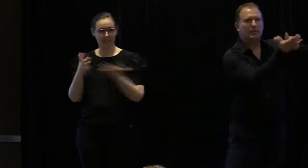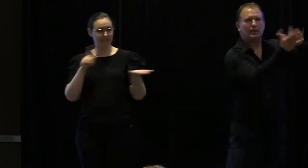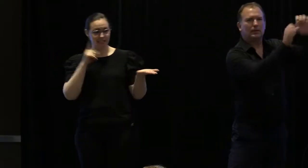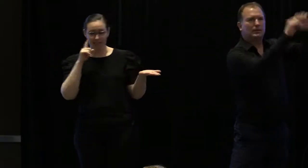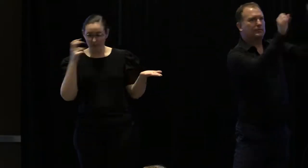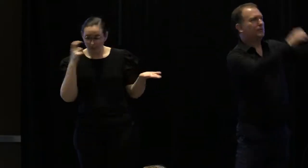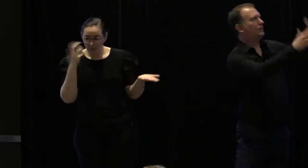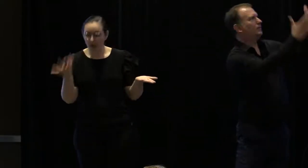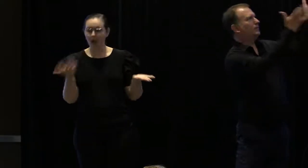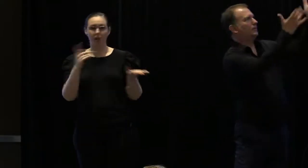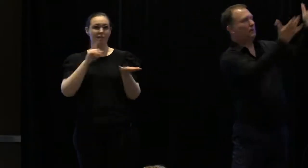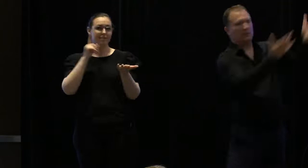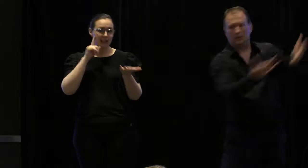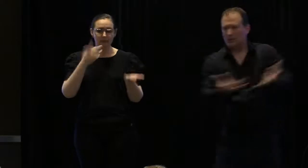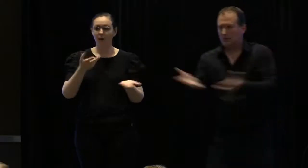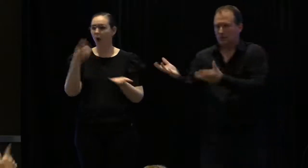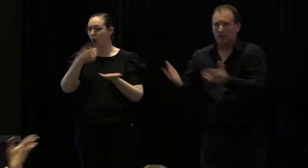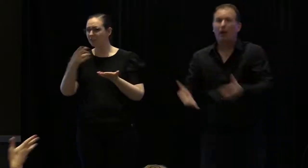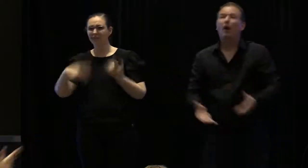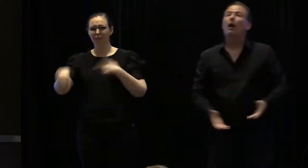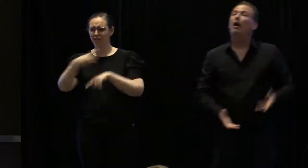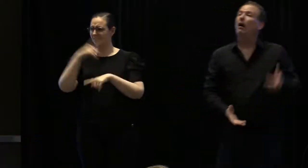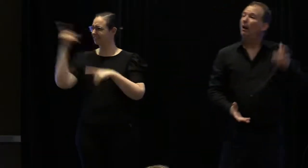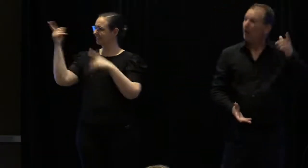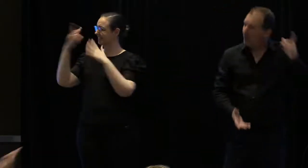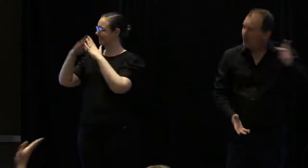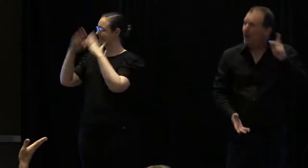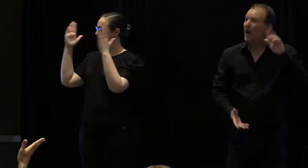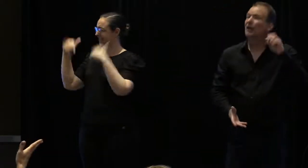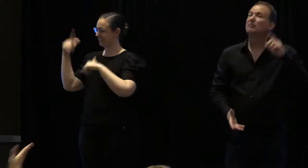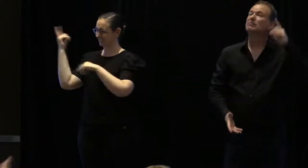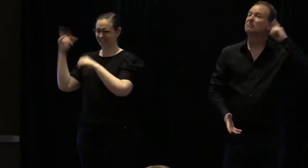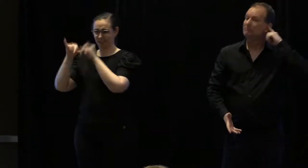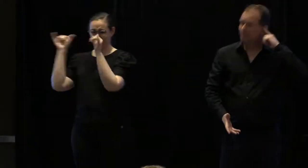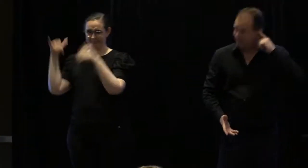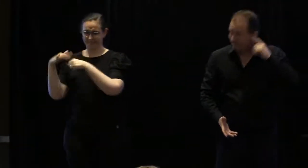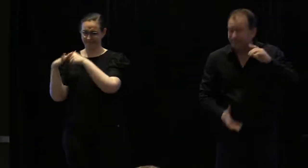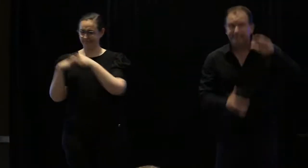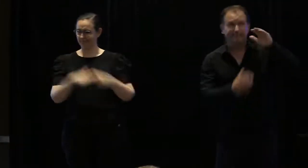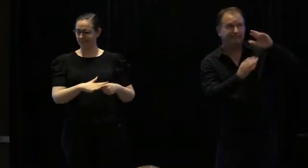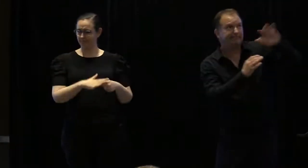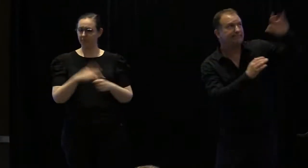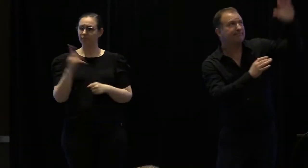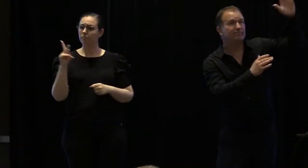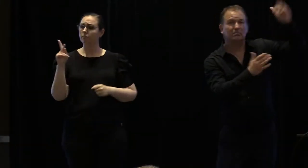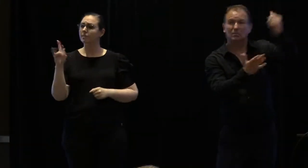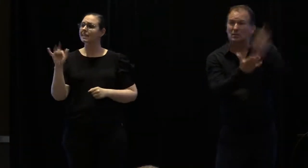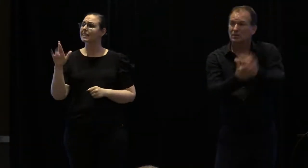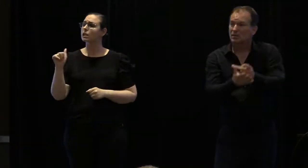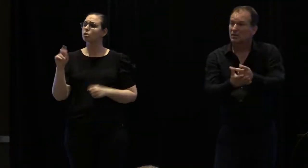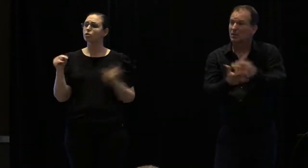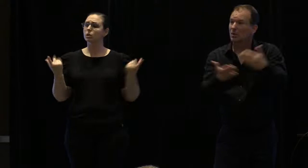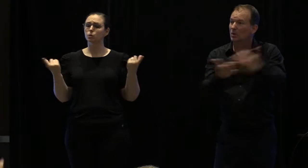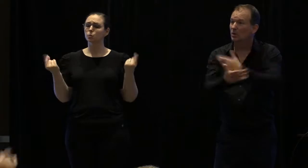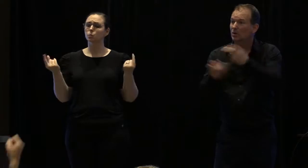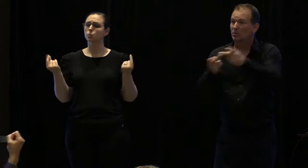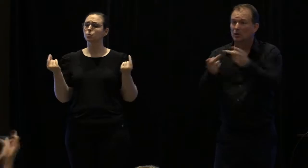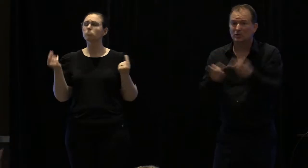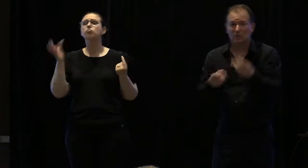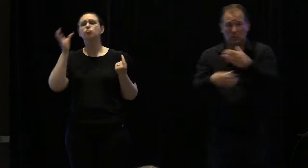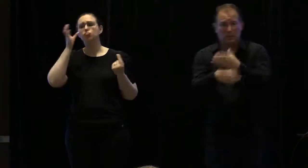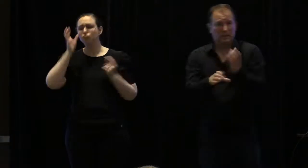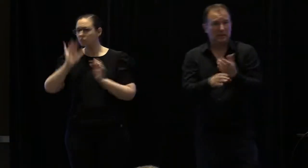and hard of hearing community and the medical system. There needed to be an intermediary. And Kieran was able to listen to